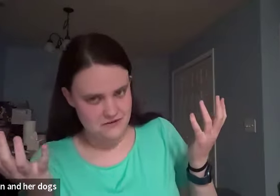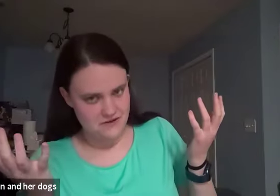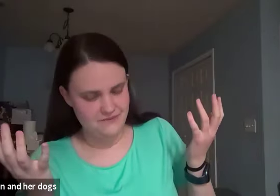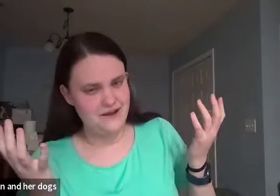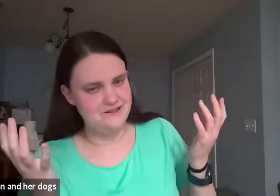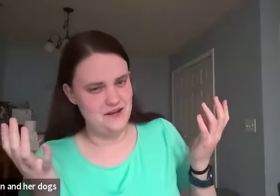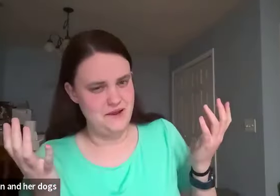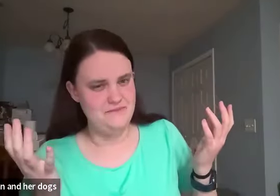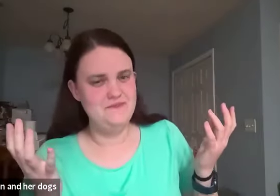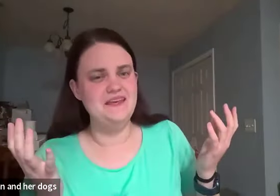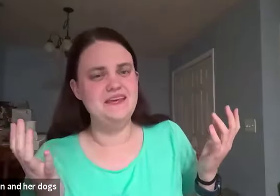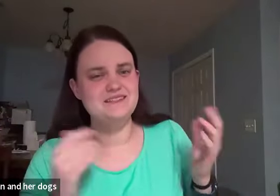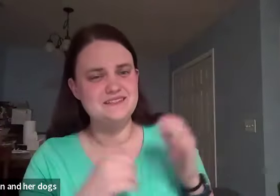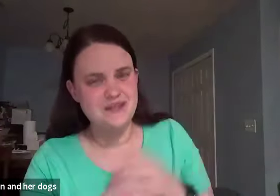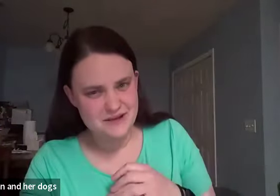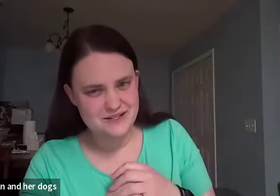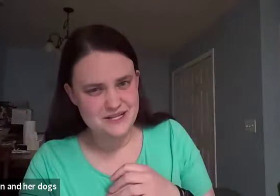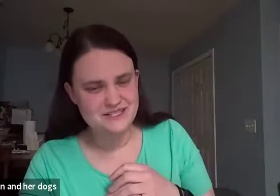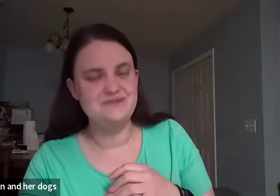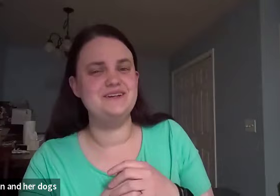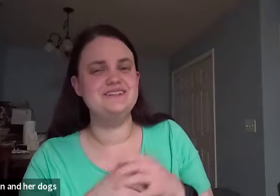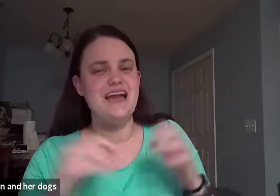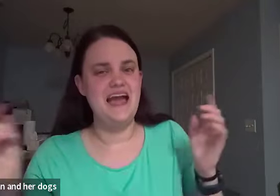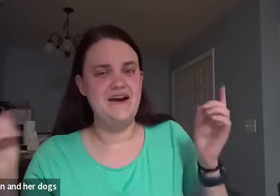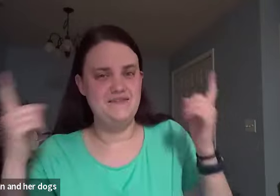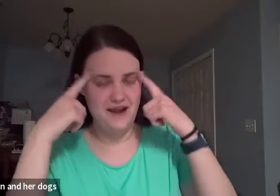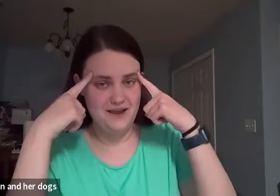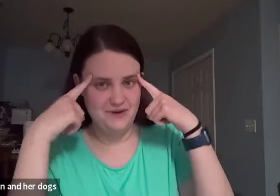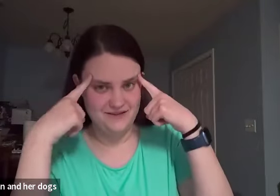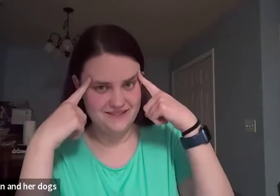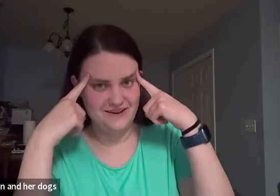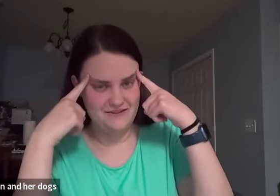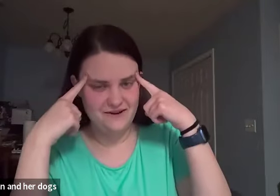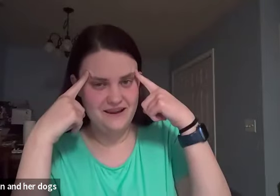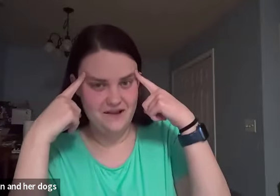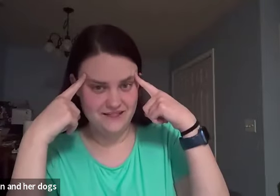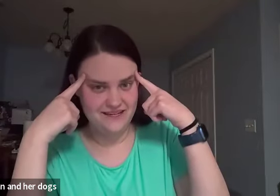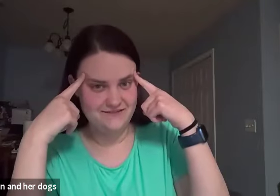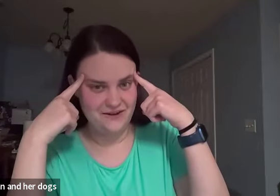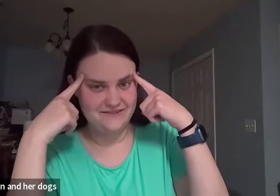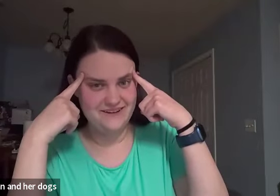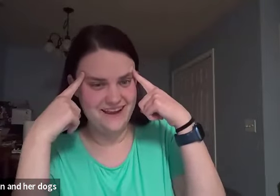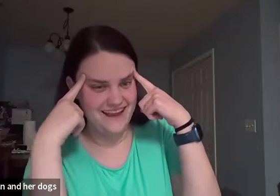Another thing we got to talk about is WH question words have eyebrows, are very heavily involved,